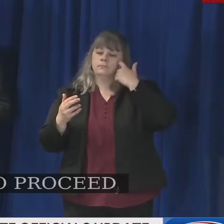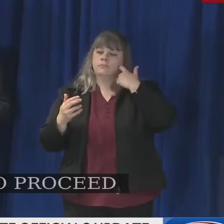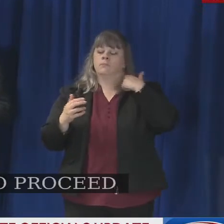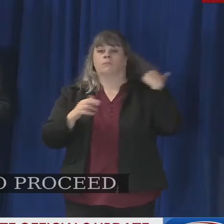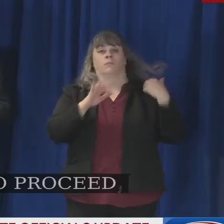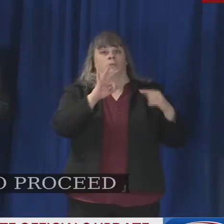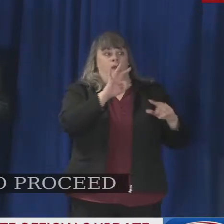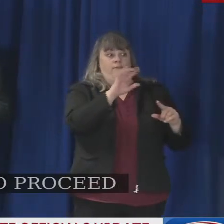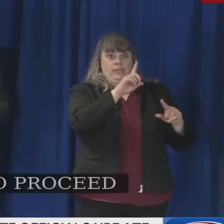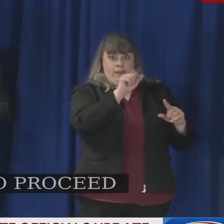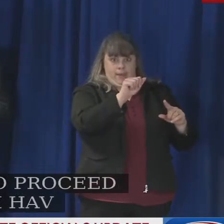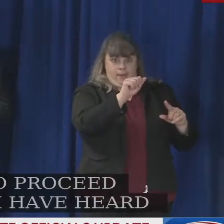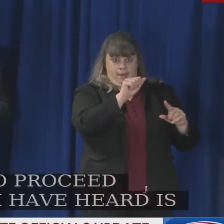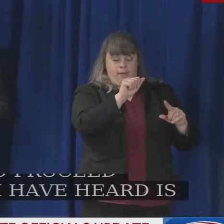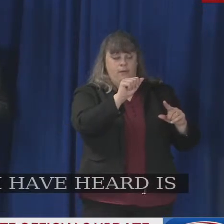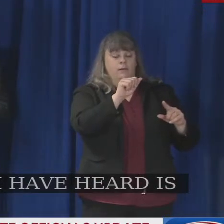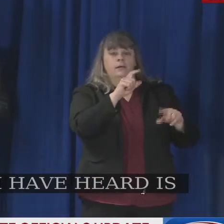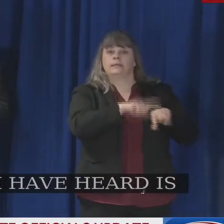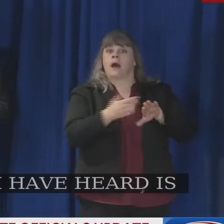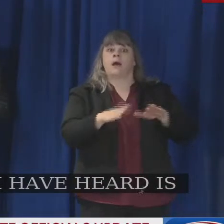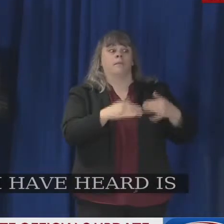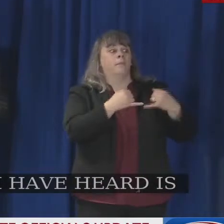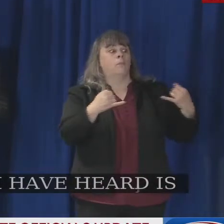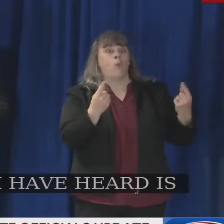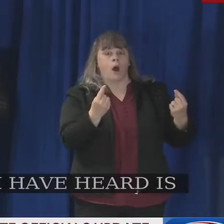FDA has until January